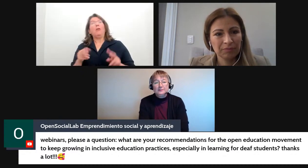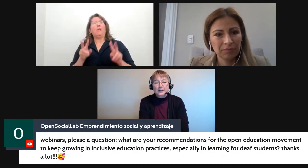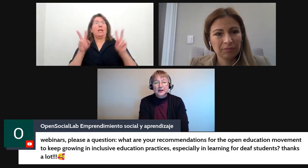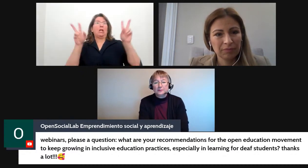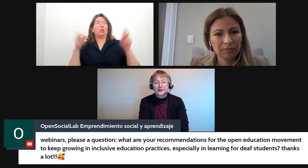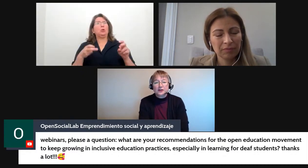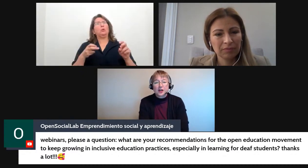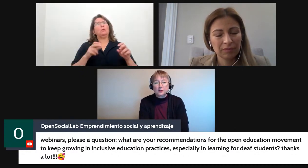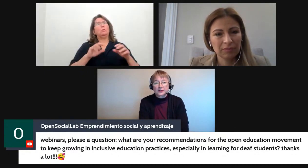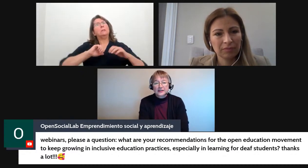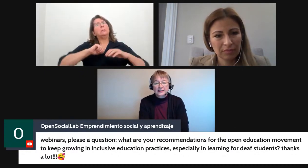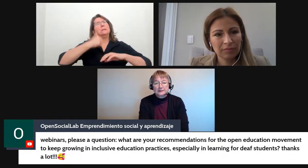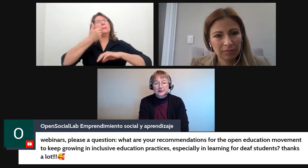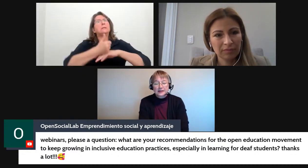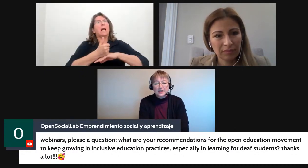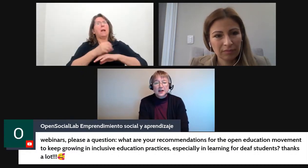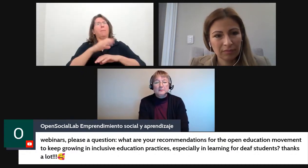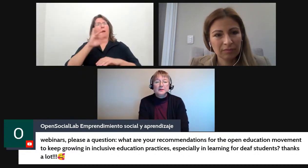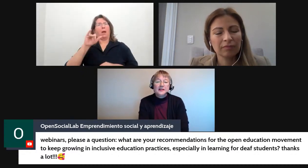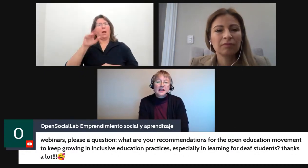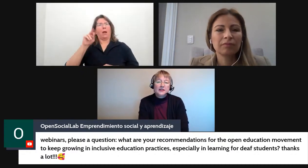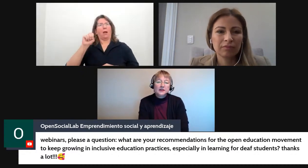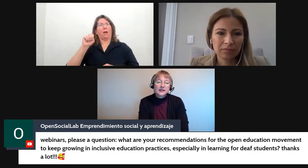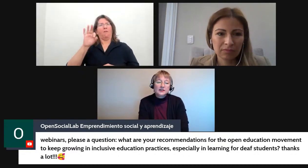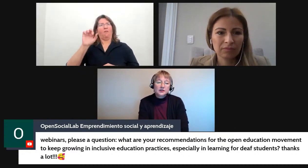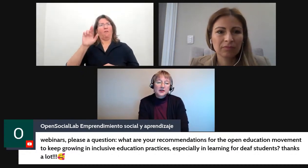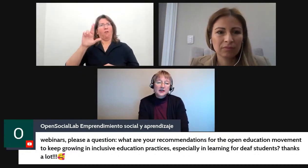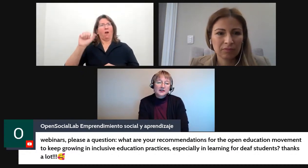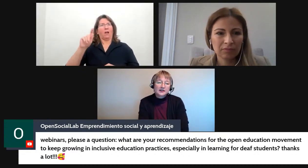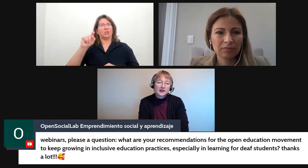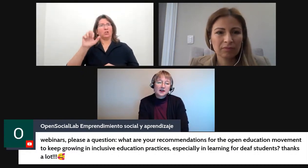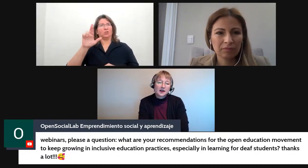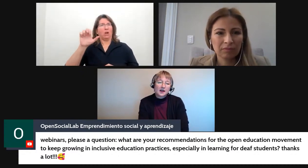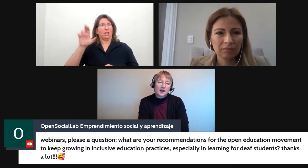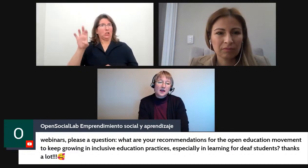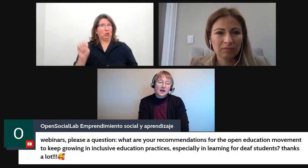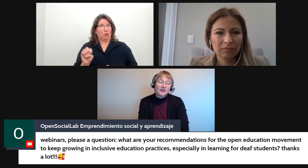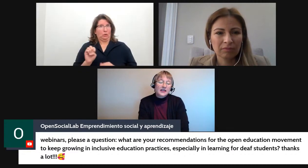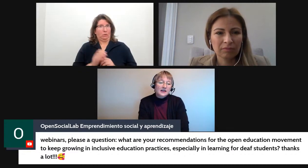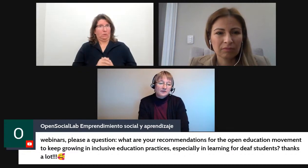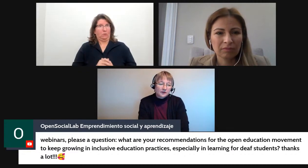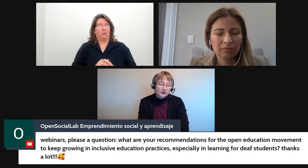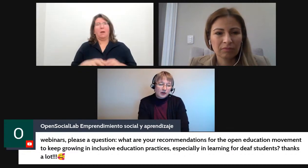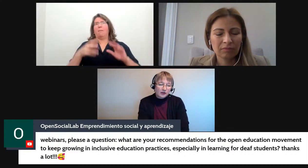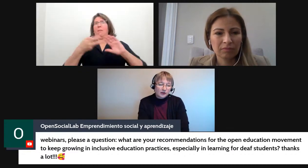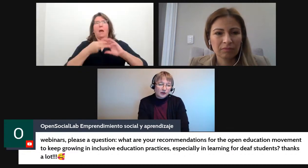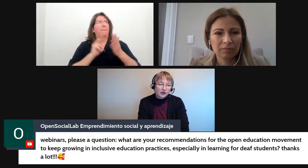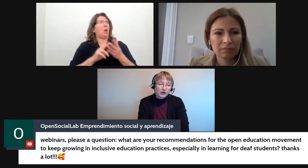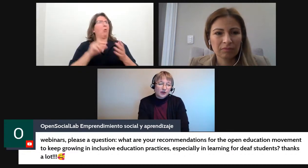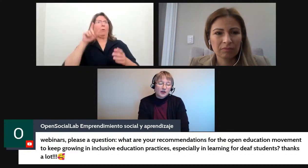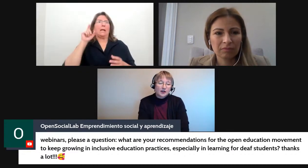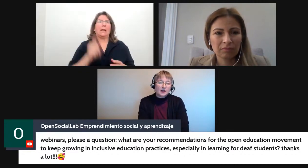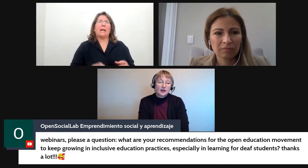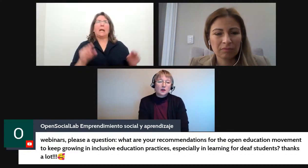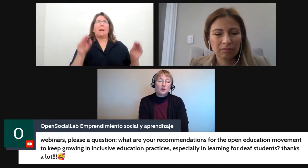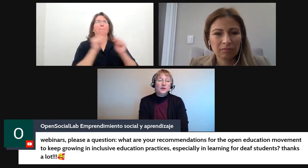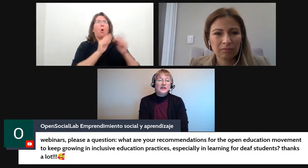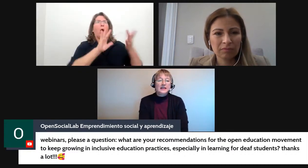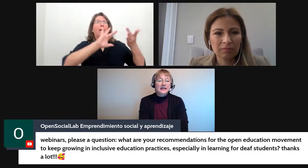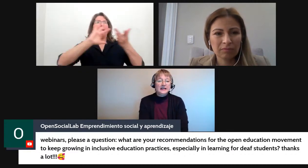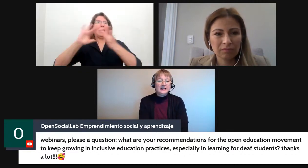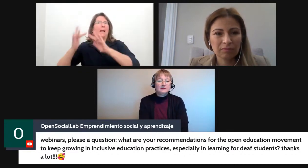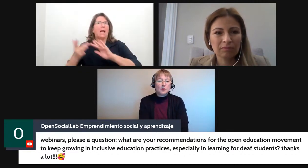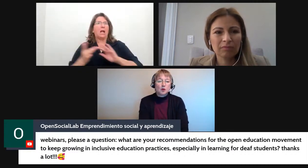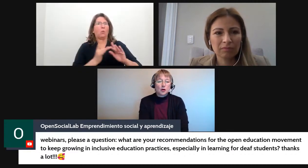are getting better, but they're not where they need to be. But the other issue is the infrastructure.